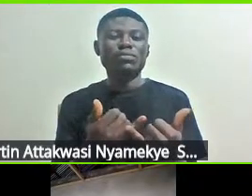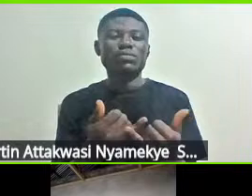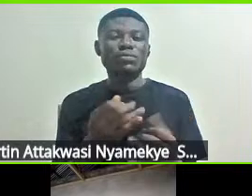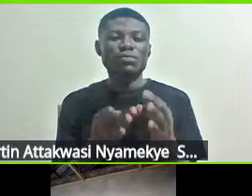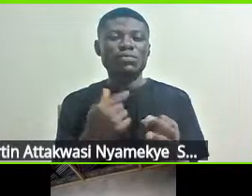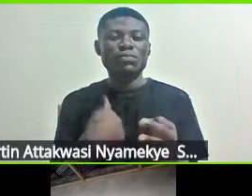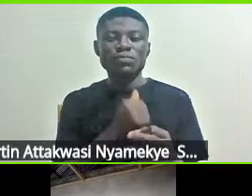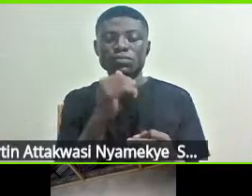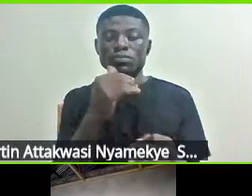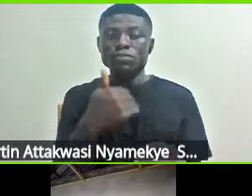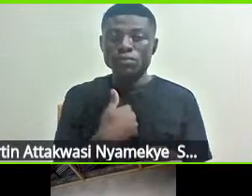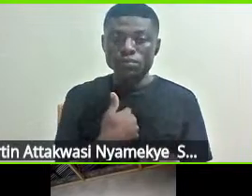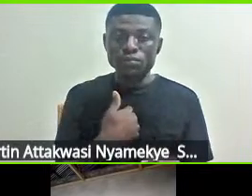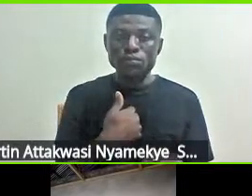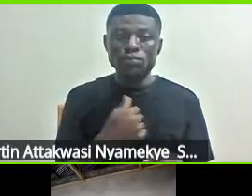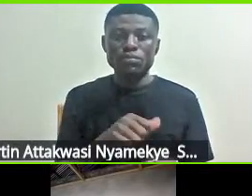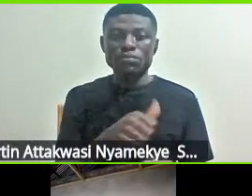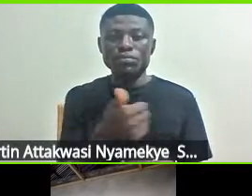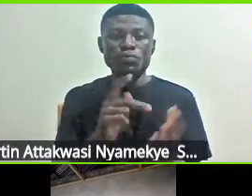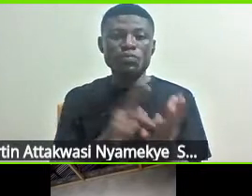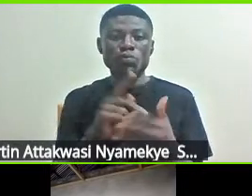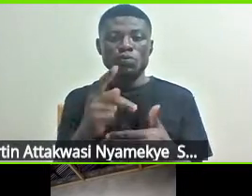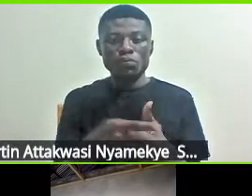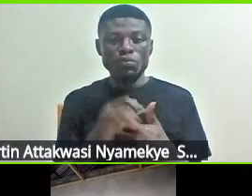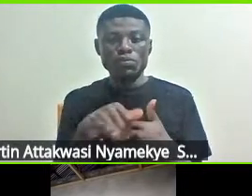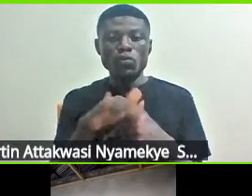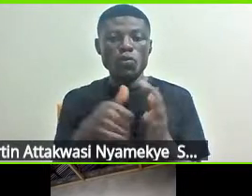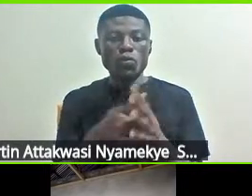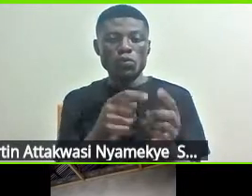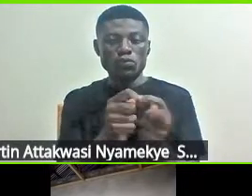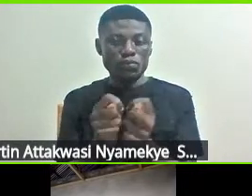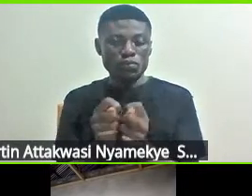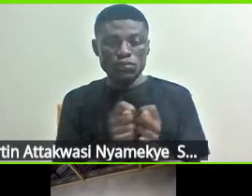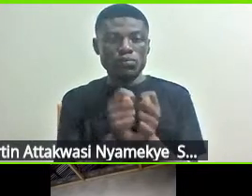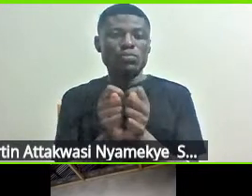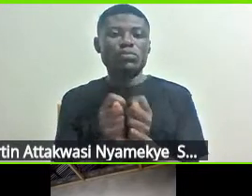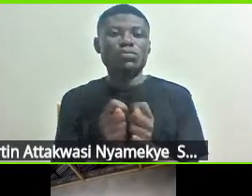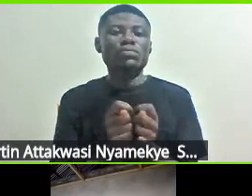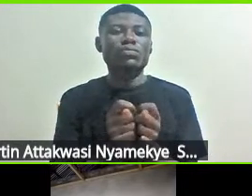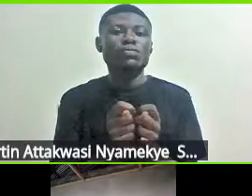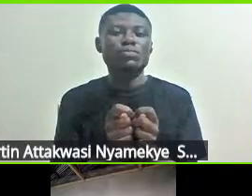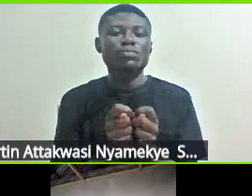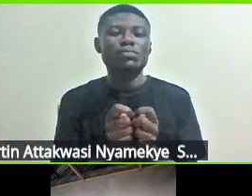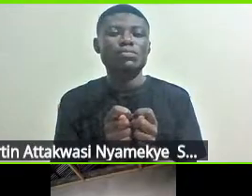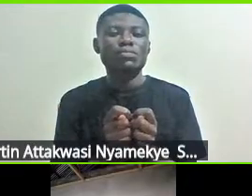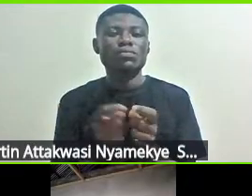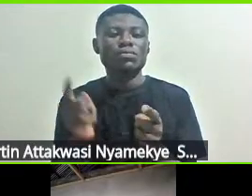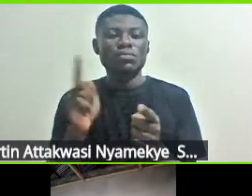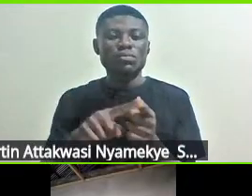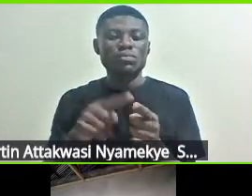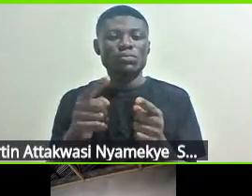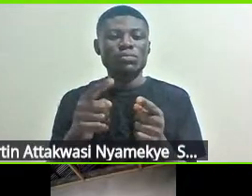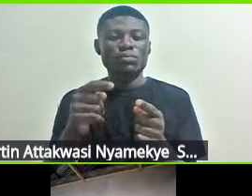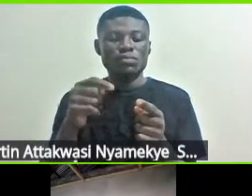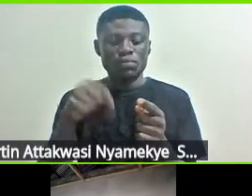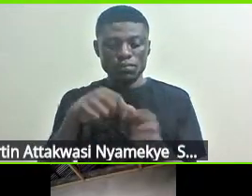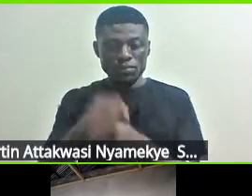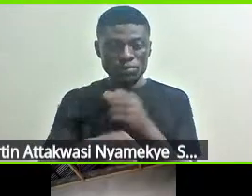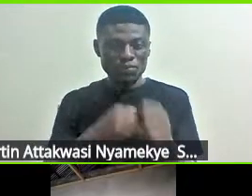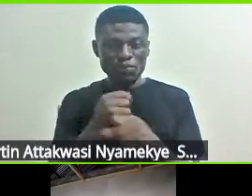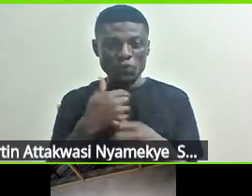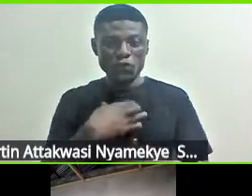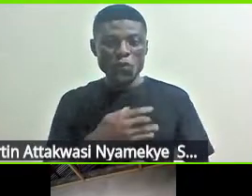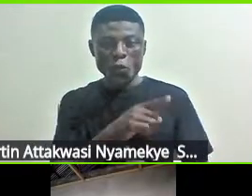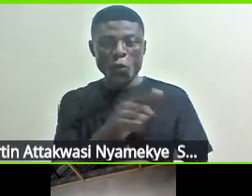have any major program that brings us together until the end of the year, we wish you all the best and